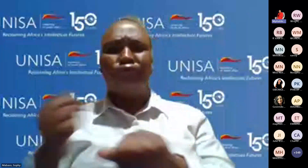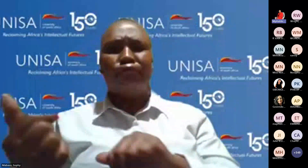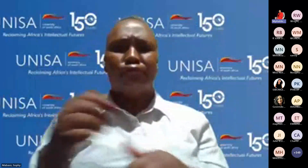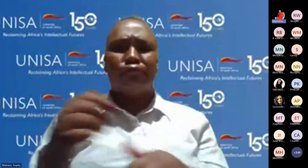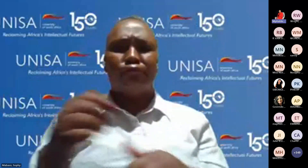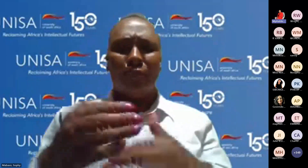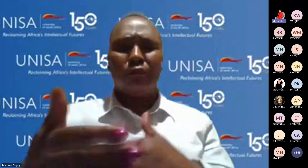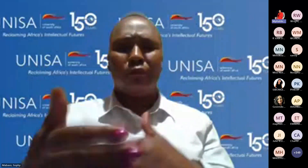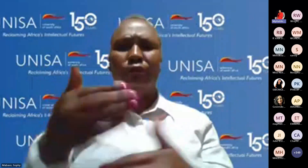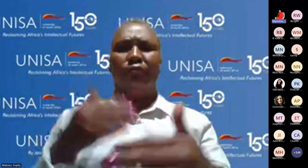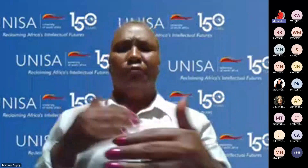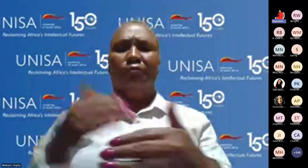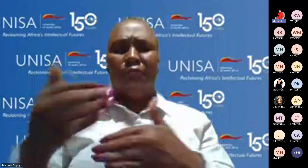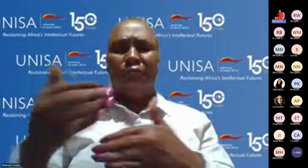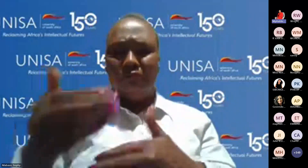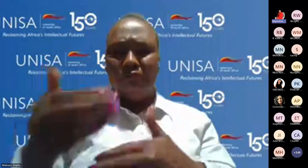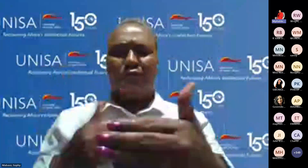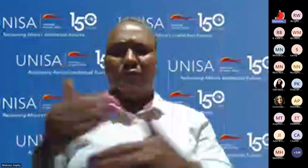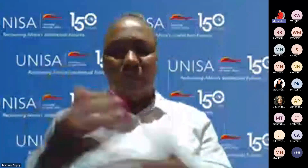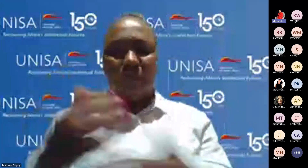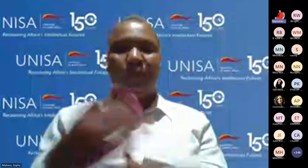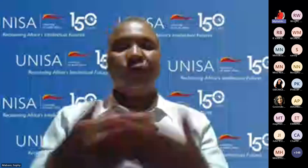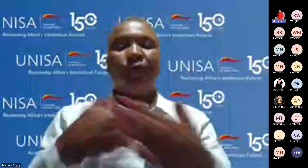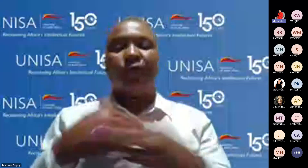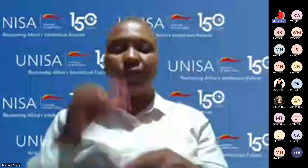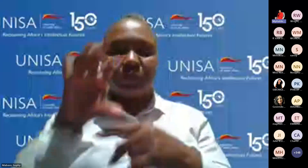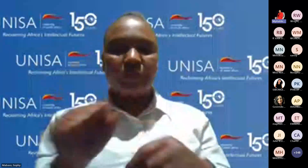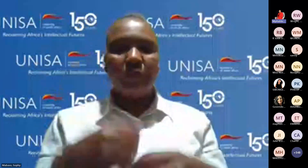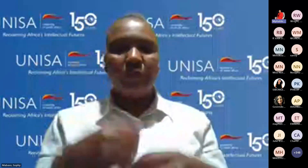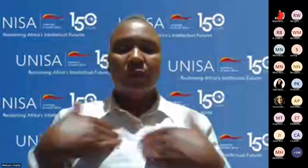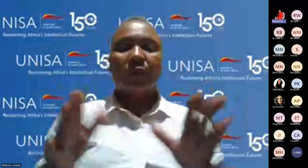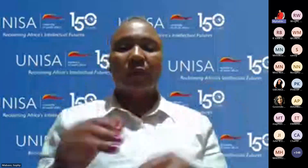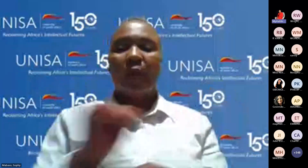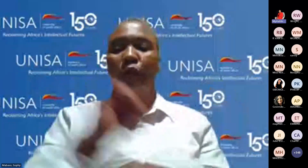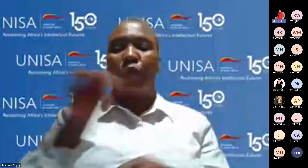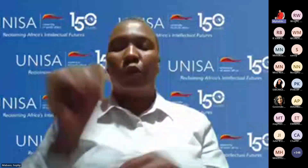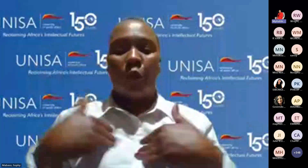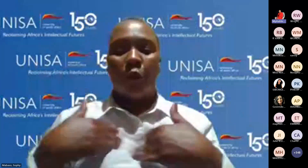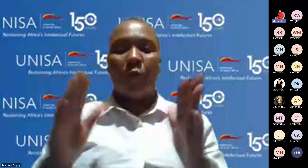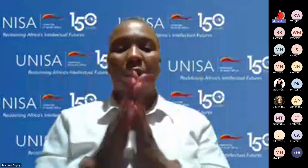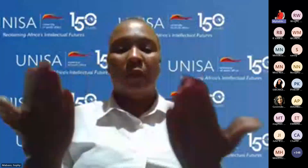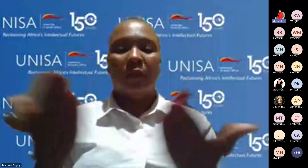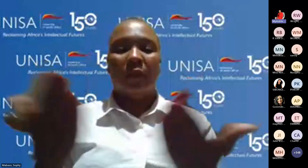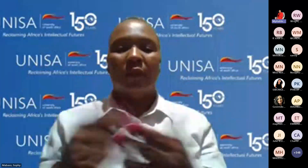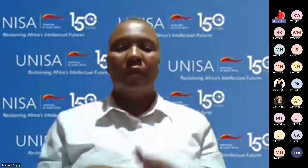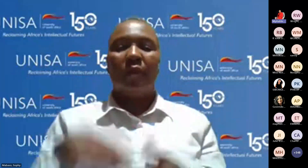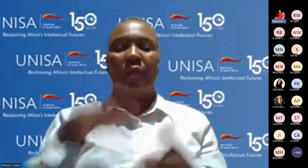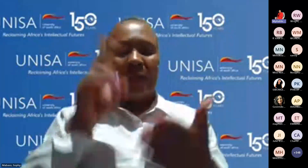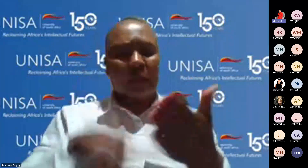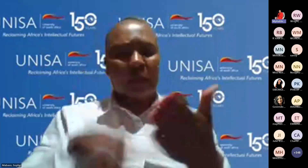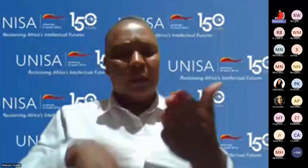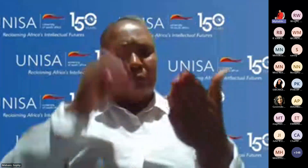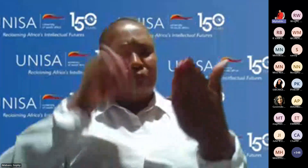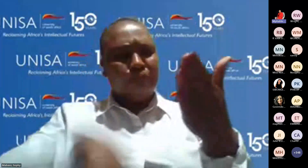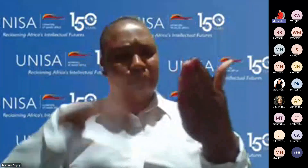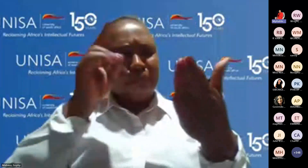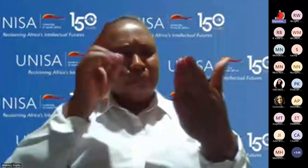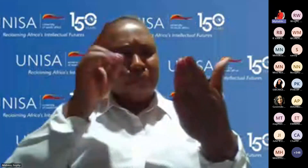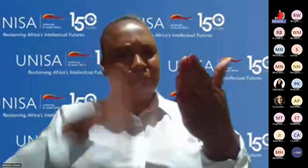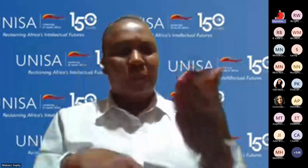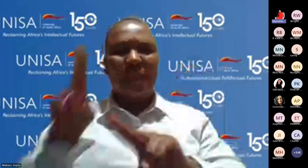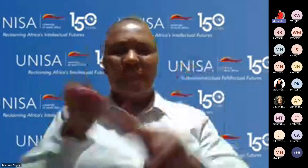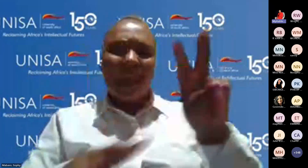find the information. So before you start with the open book, skim the entire exam and